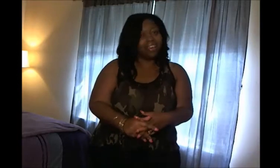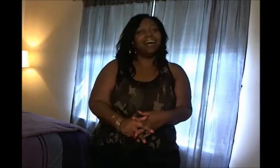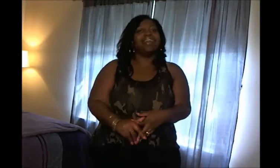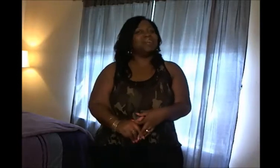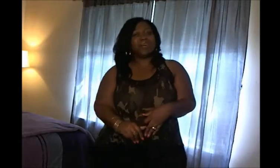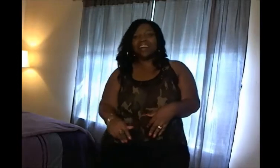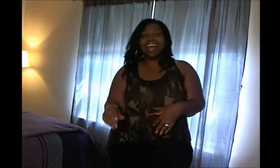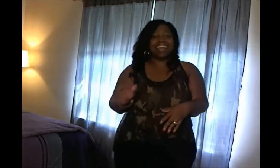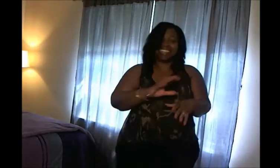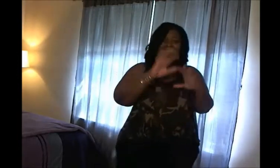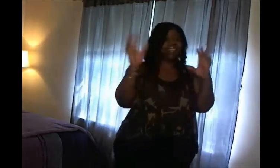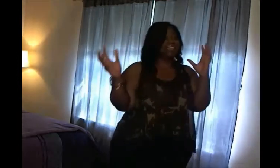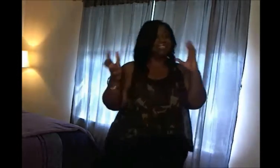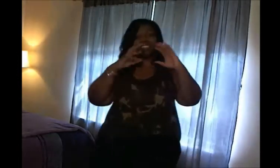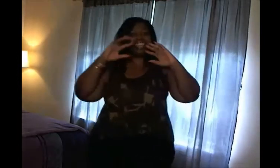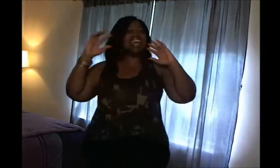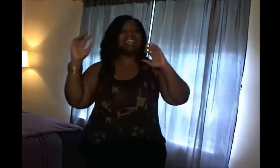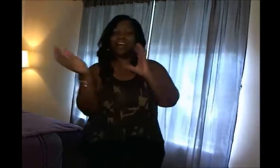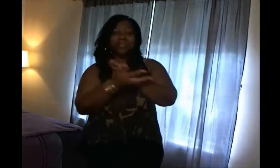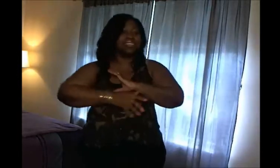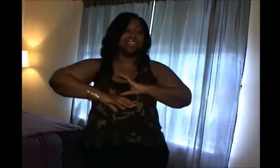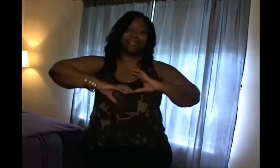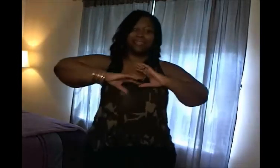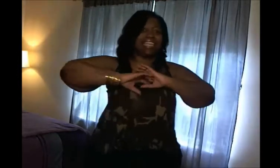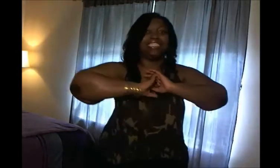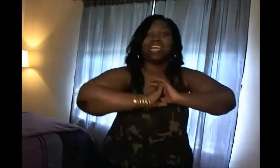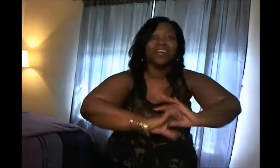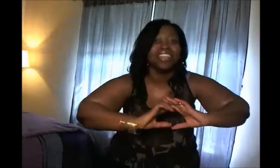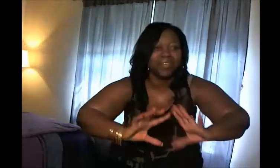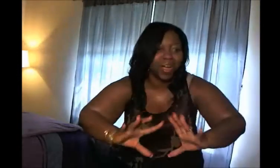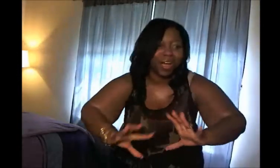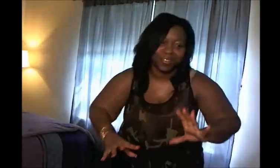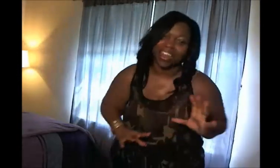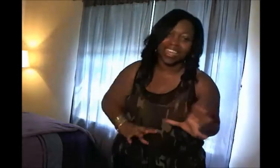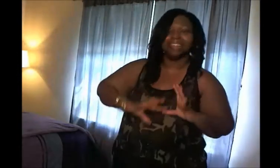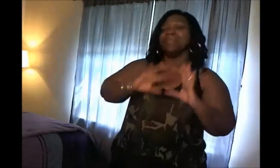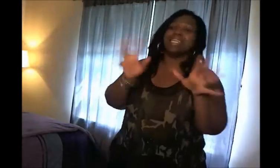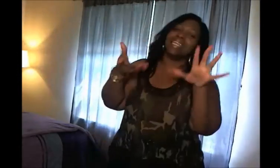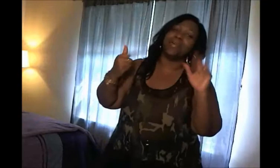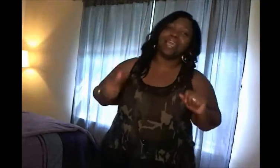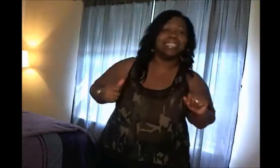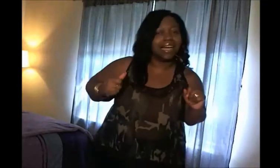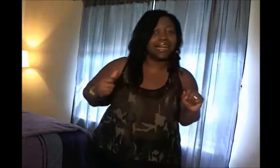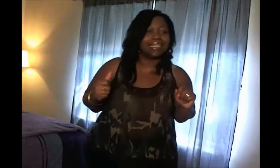I don't know. I can do a lot of Jodeci. And I know those lyrics was like totally wrong, right? But anyway, it's all good.